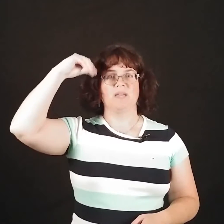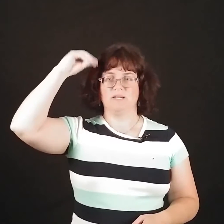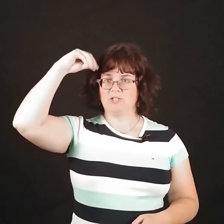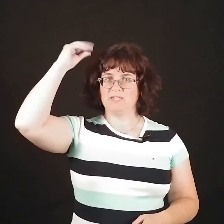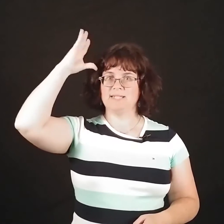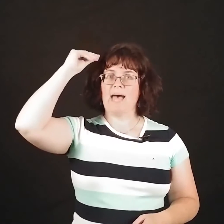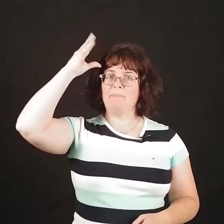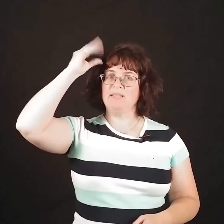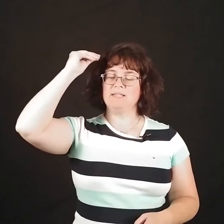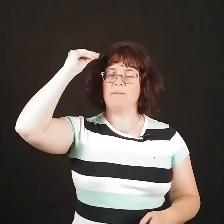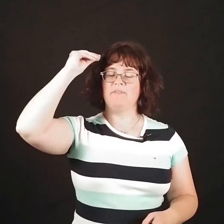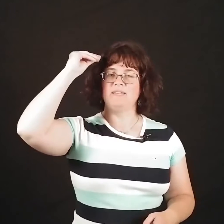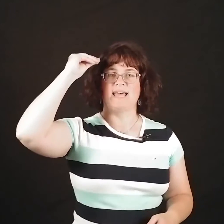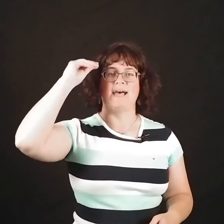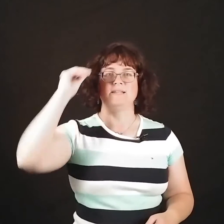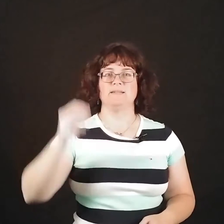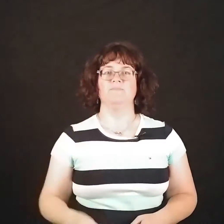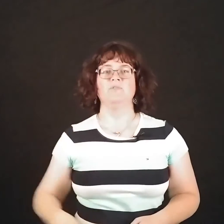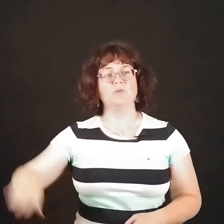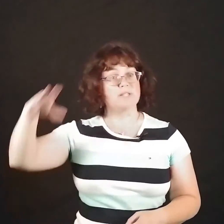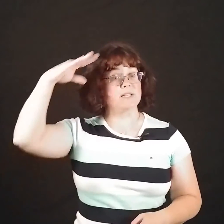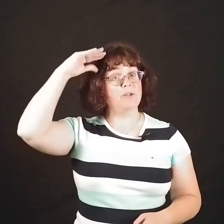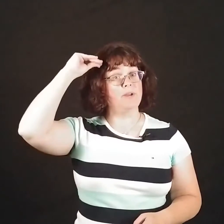he's just tapping the top of his hat or saluting.